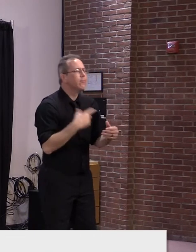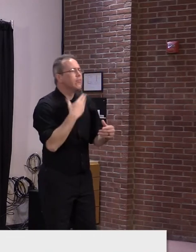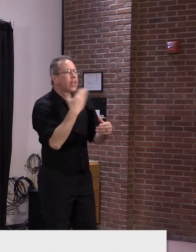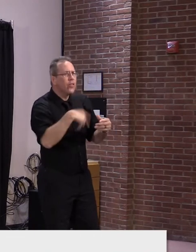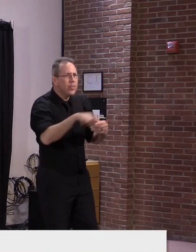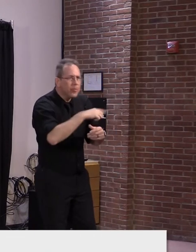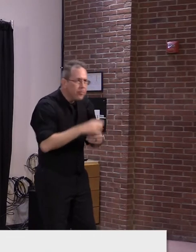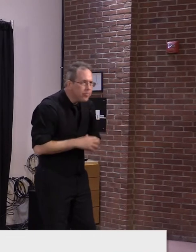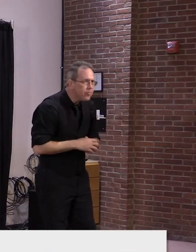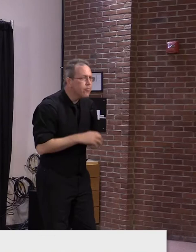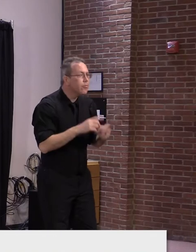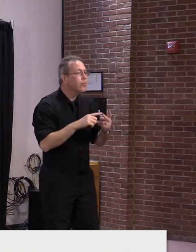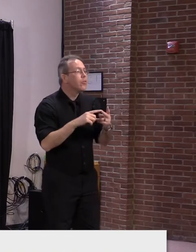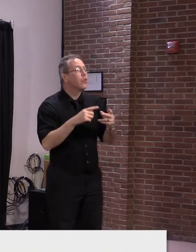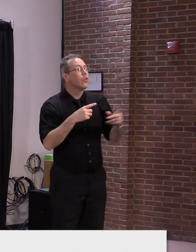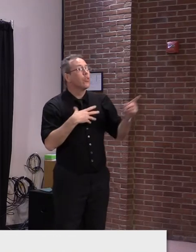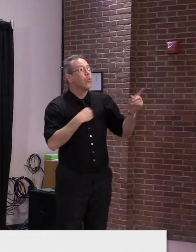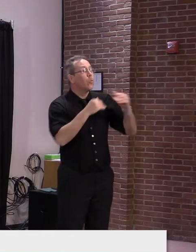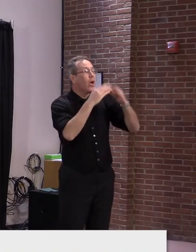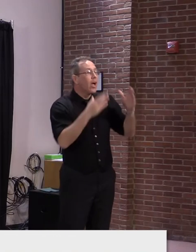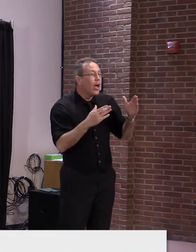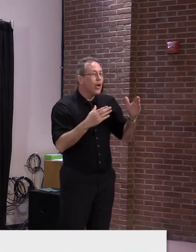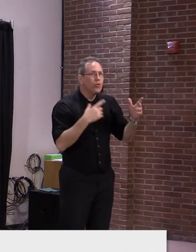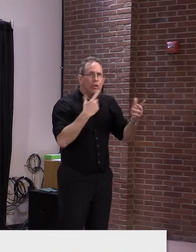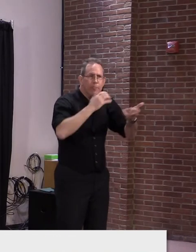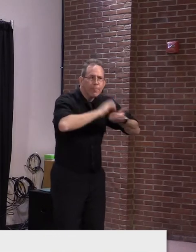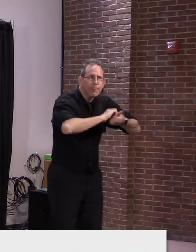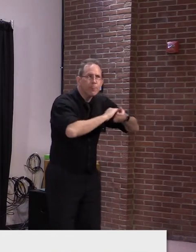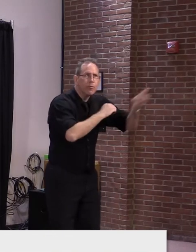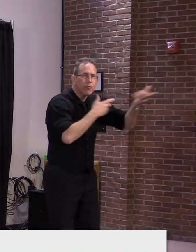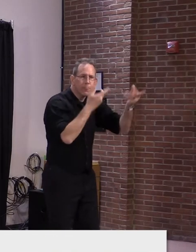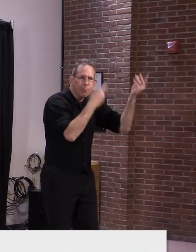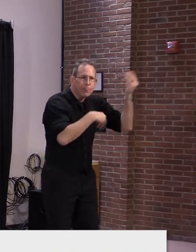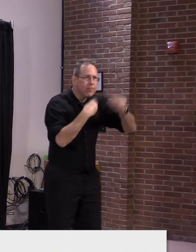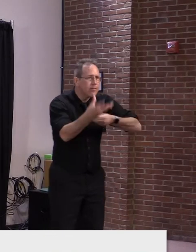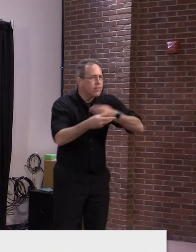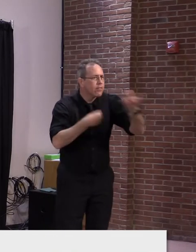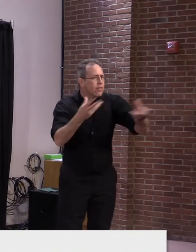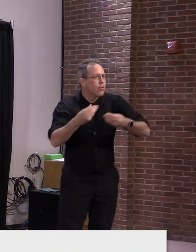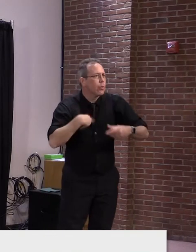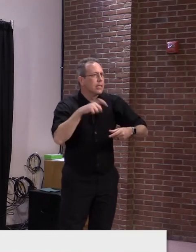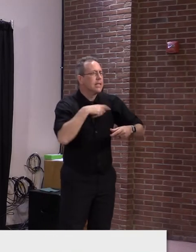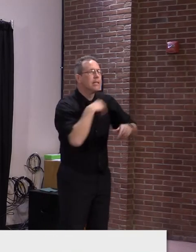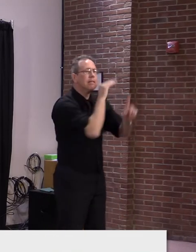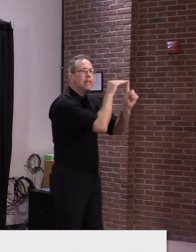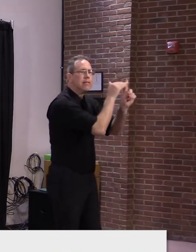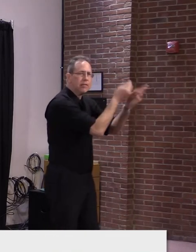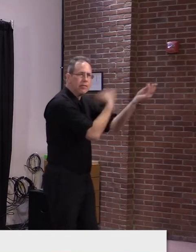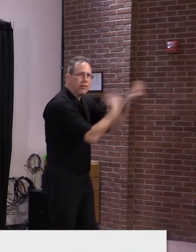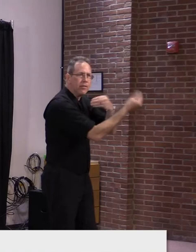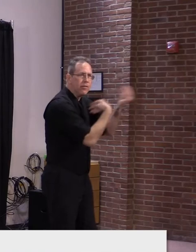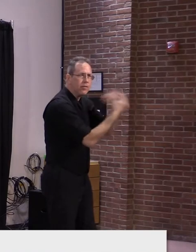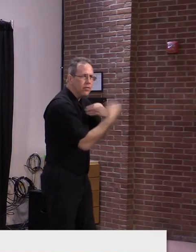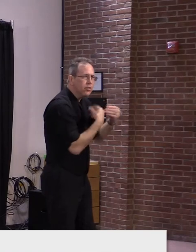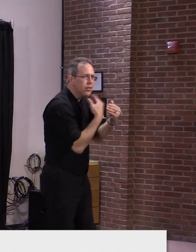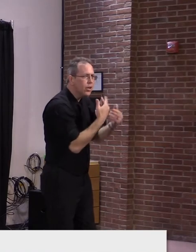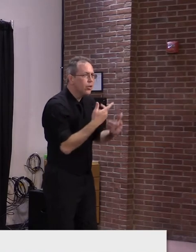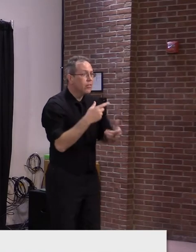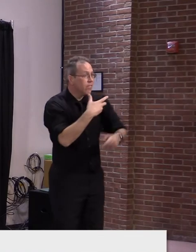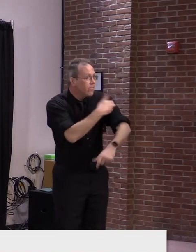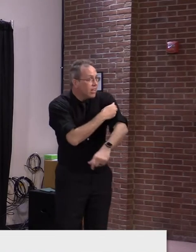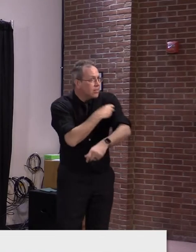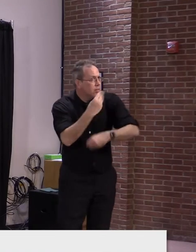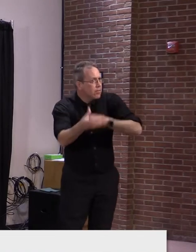in the warehouse in distribution of tests and masks and vaccines and so